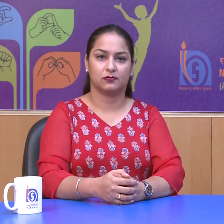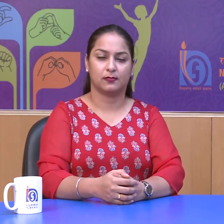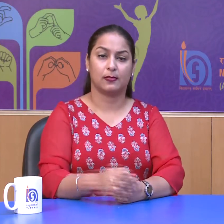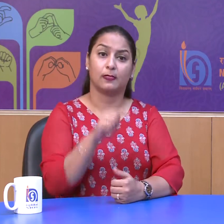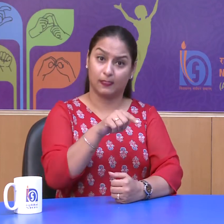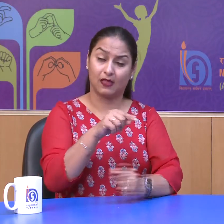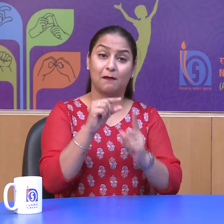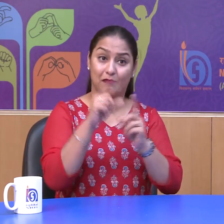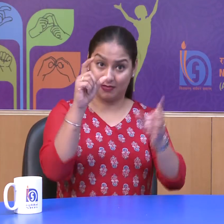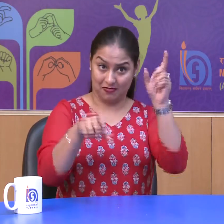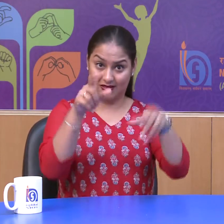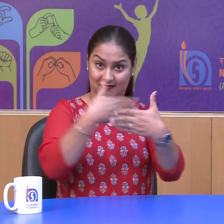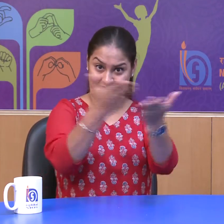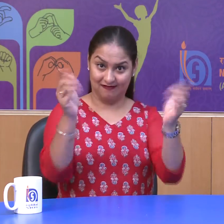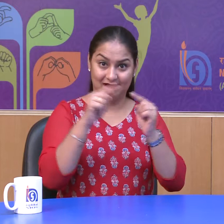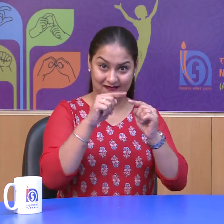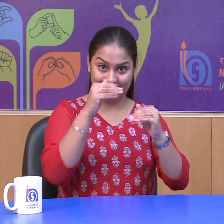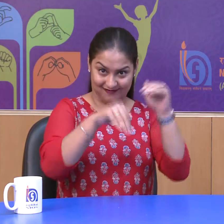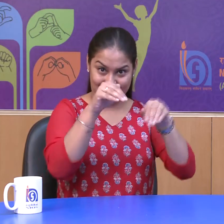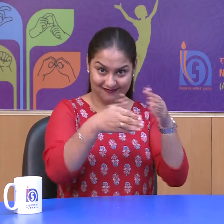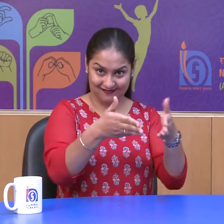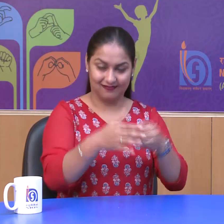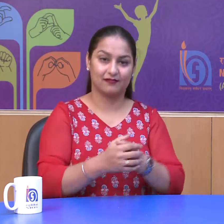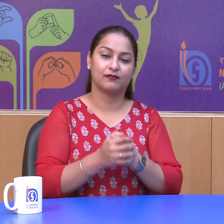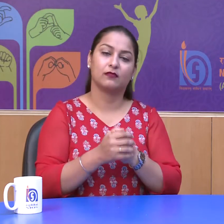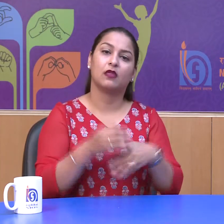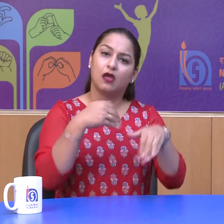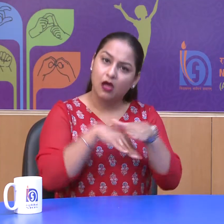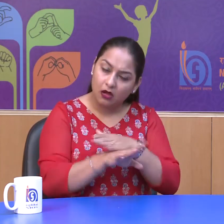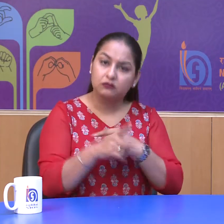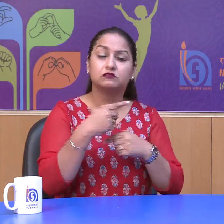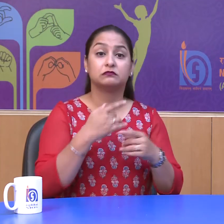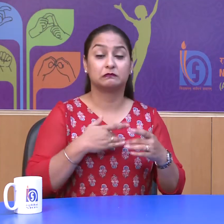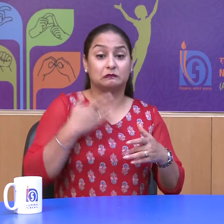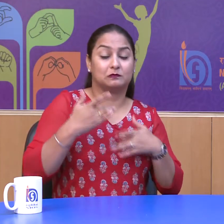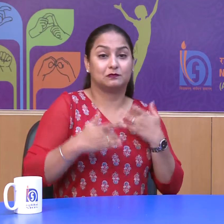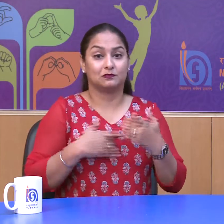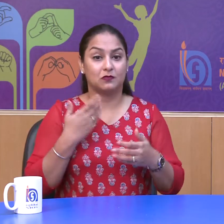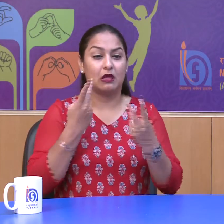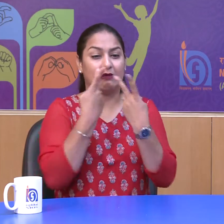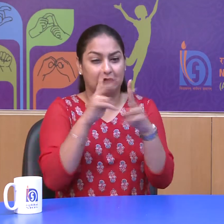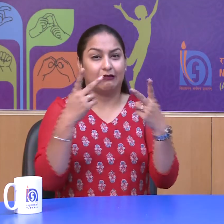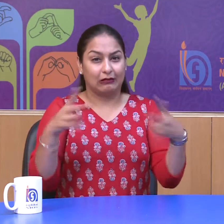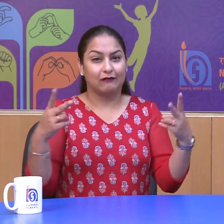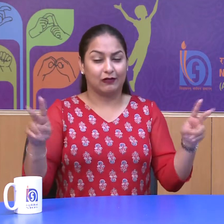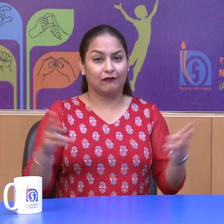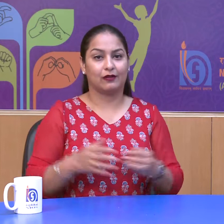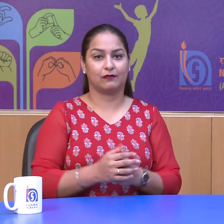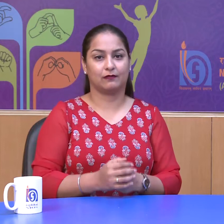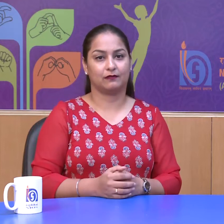People's participation is also expressed through various ways such